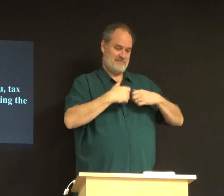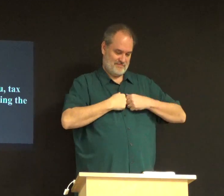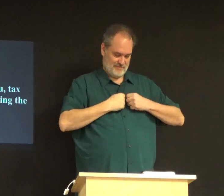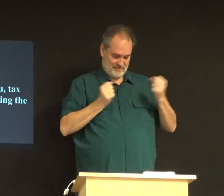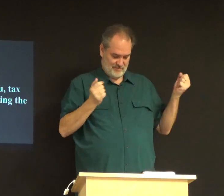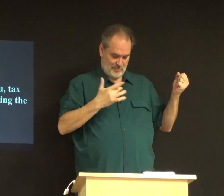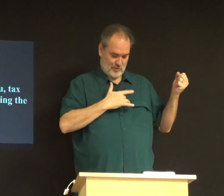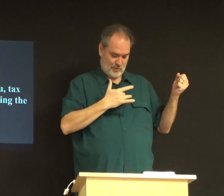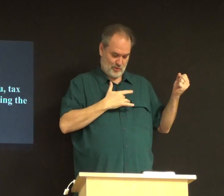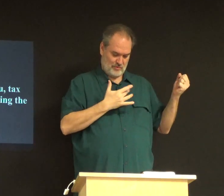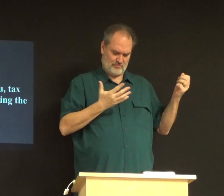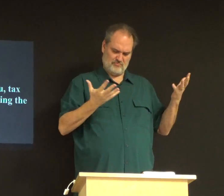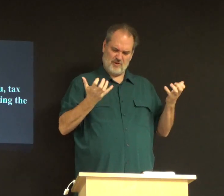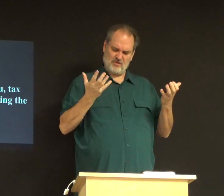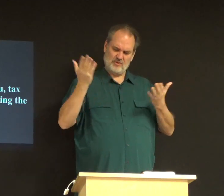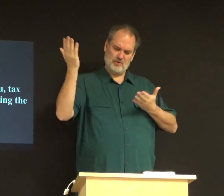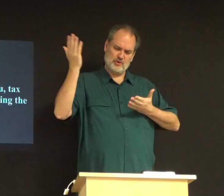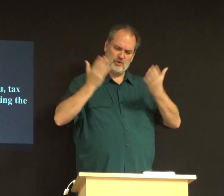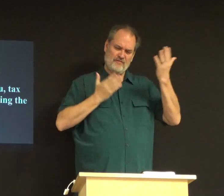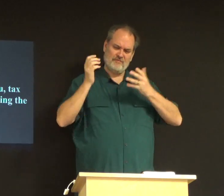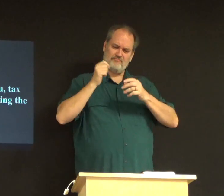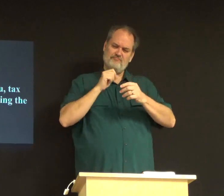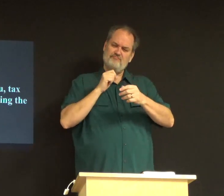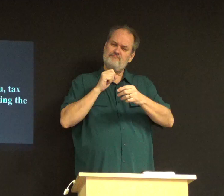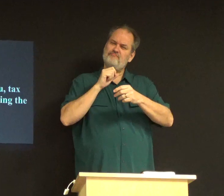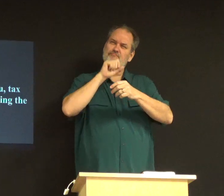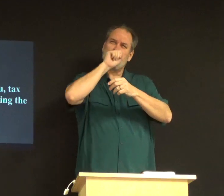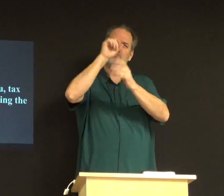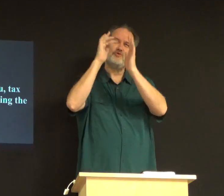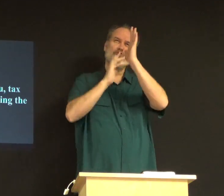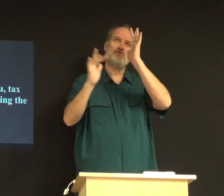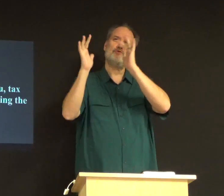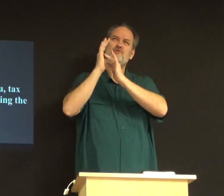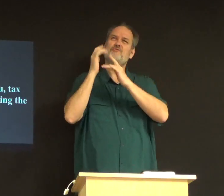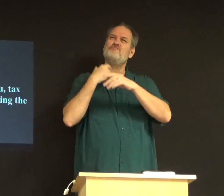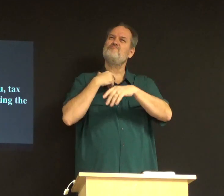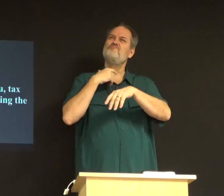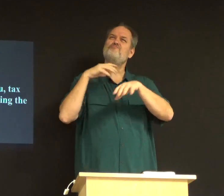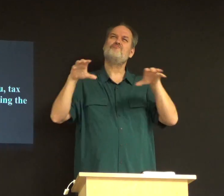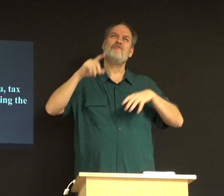faith, you feel the risk, and see, you want to start with